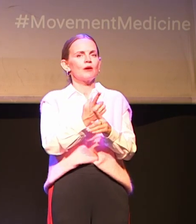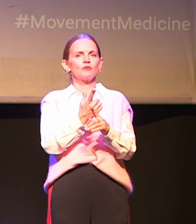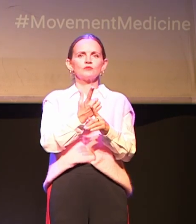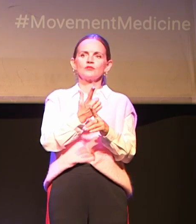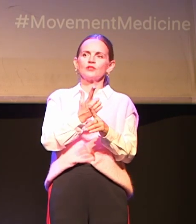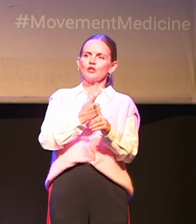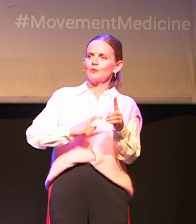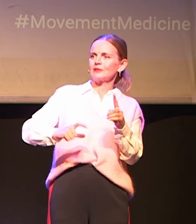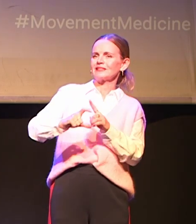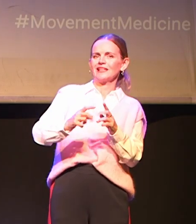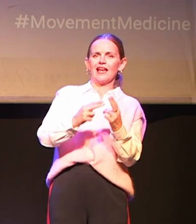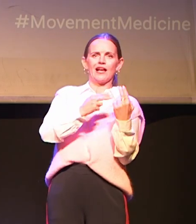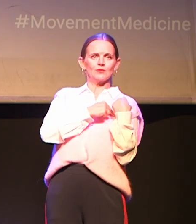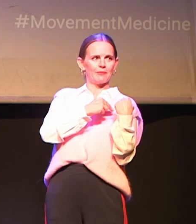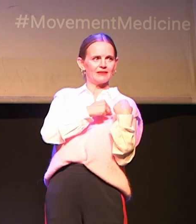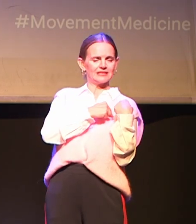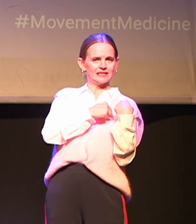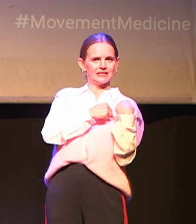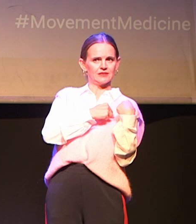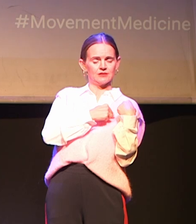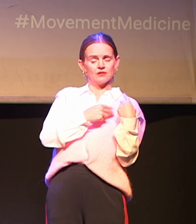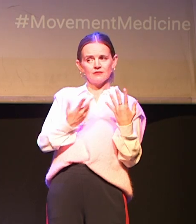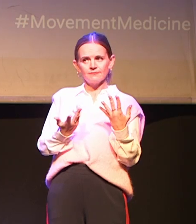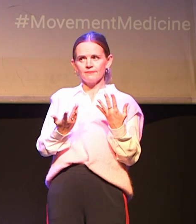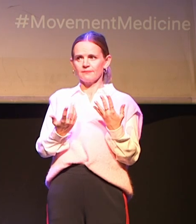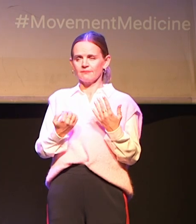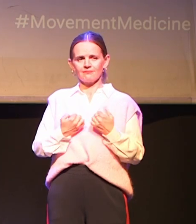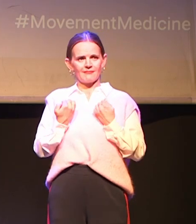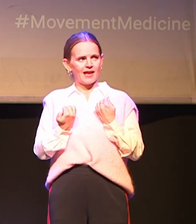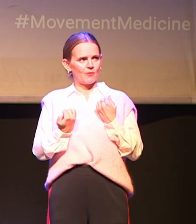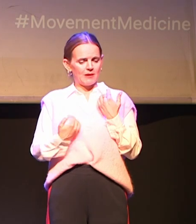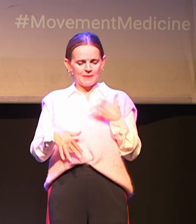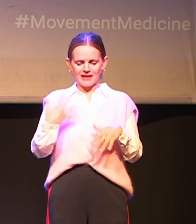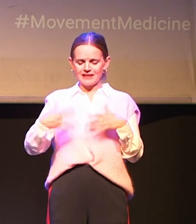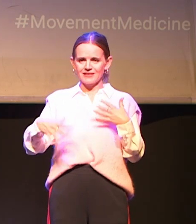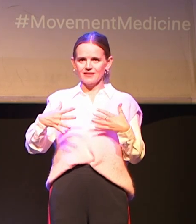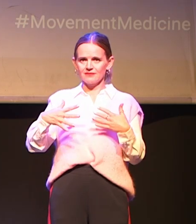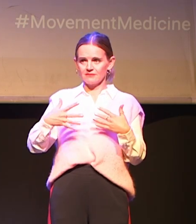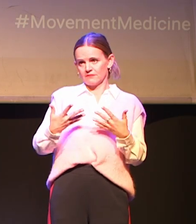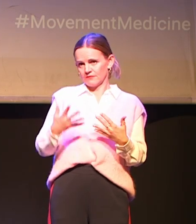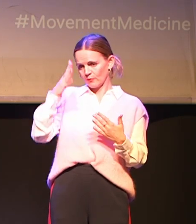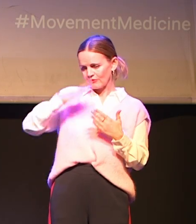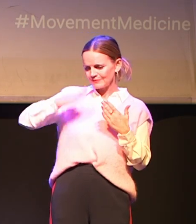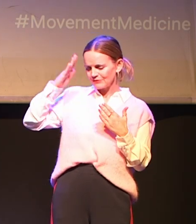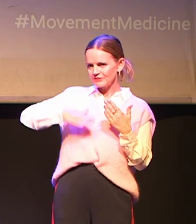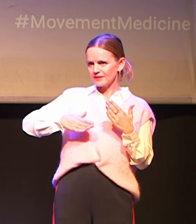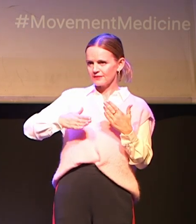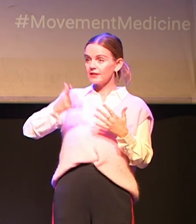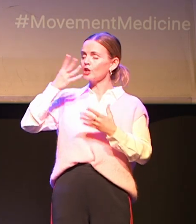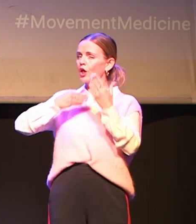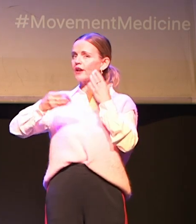something like that, it's like this pain that we're experiencing is a learning for us. It's a learning for our whole community